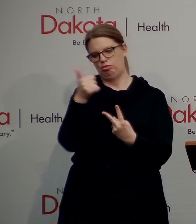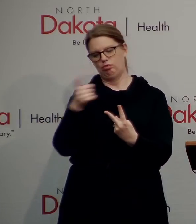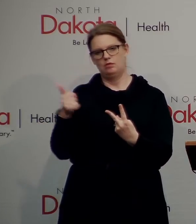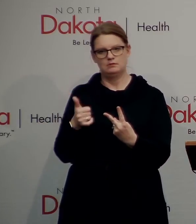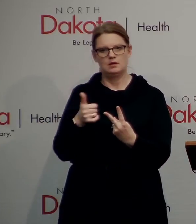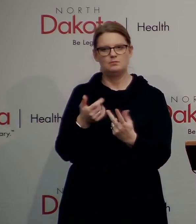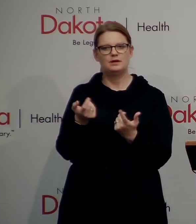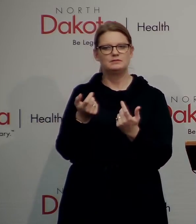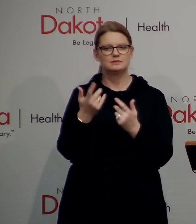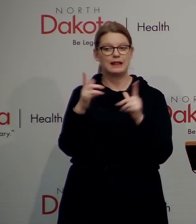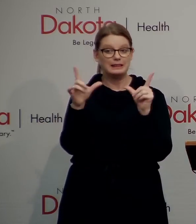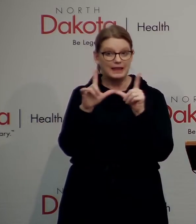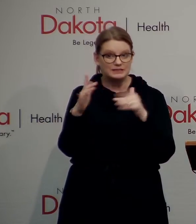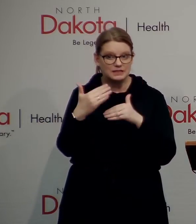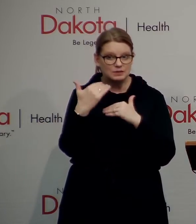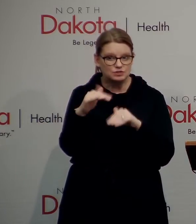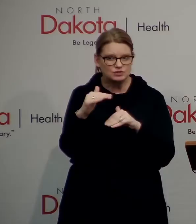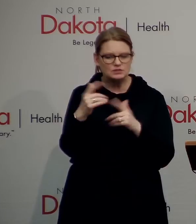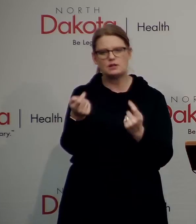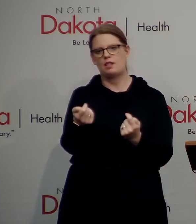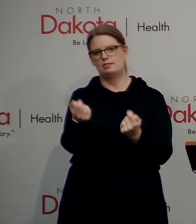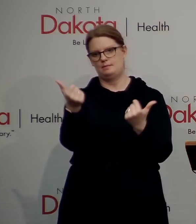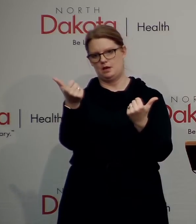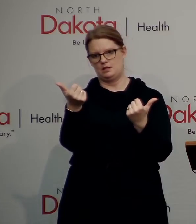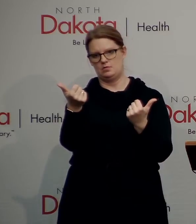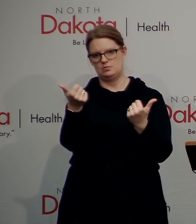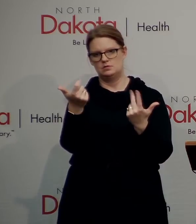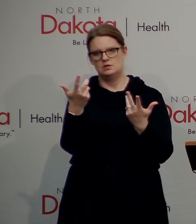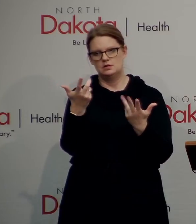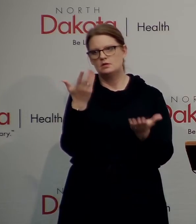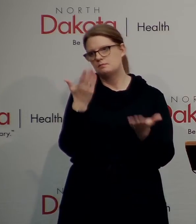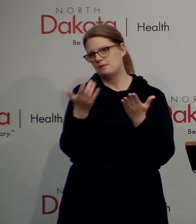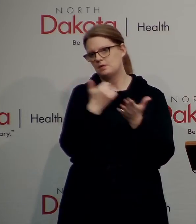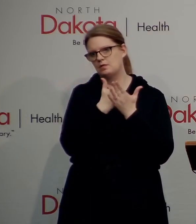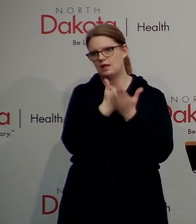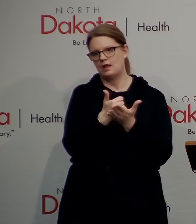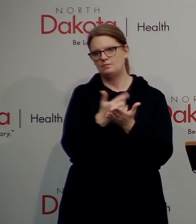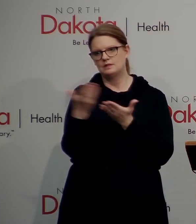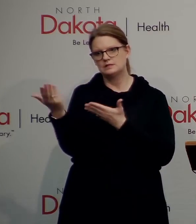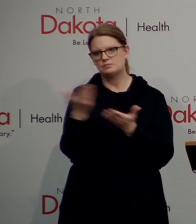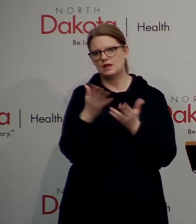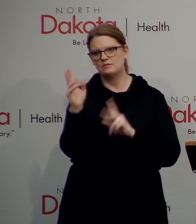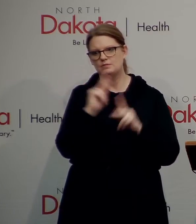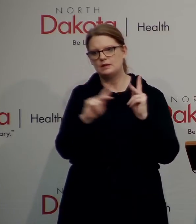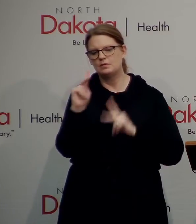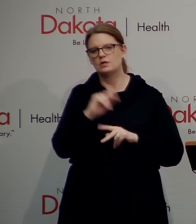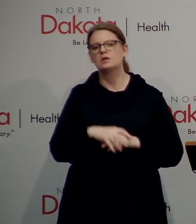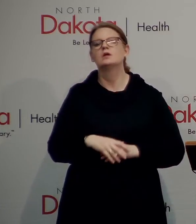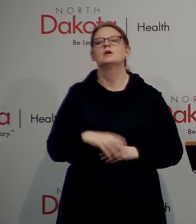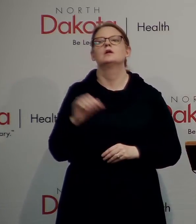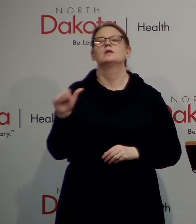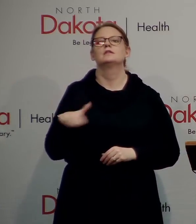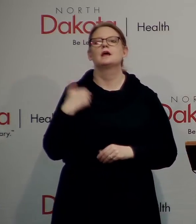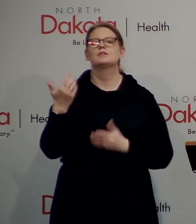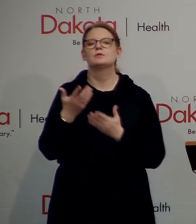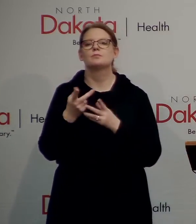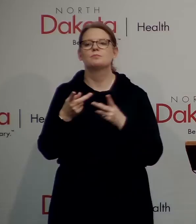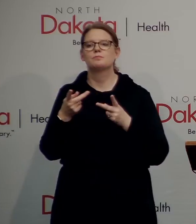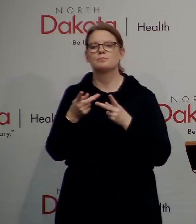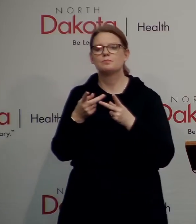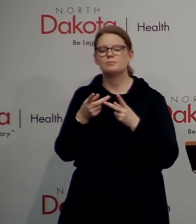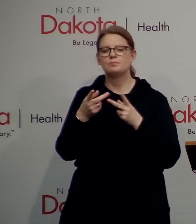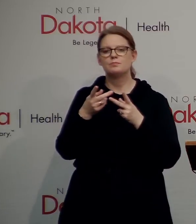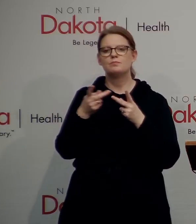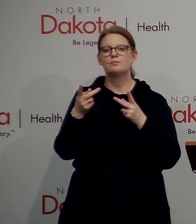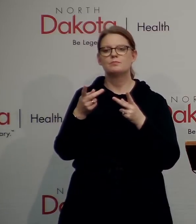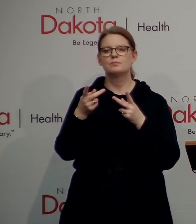licensing restrictions could help us with the supply of individuals. The other place you could get supply, because a lot of times